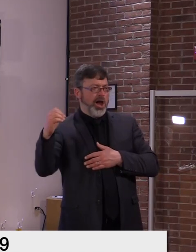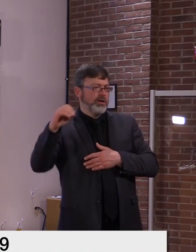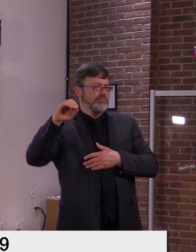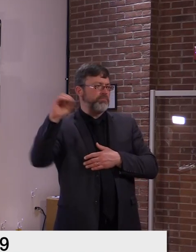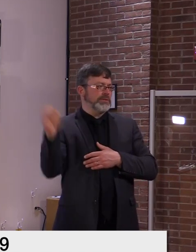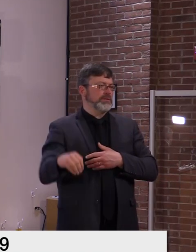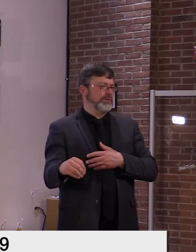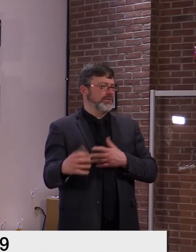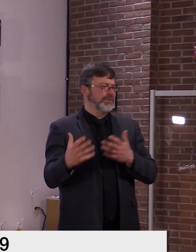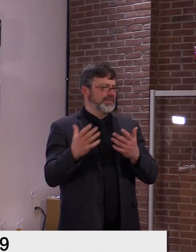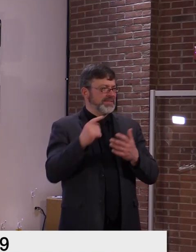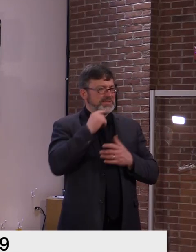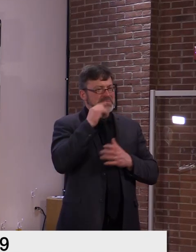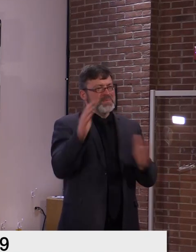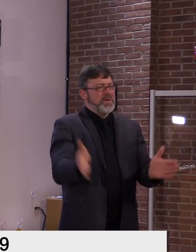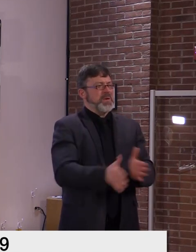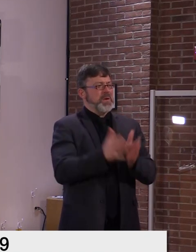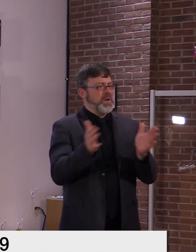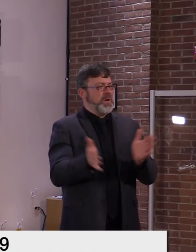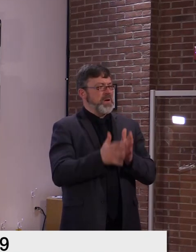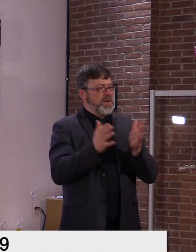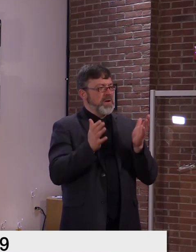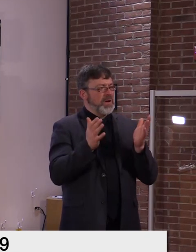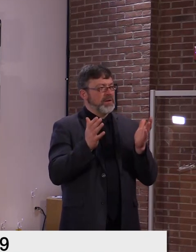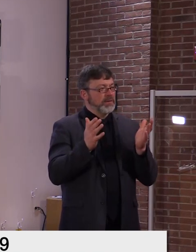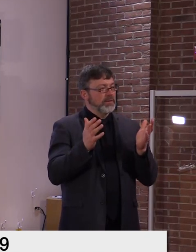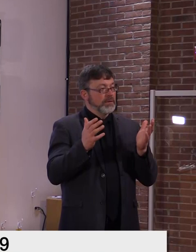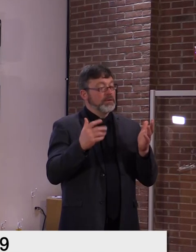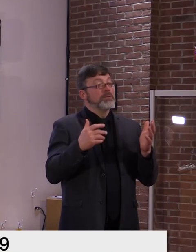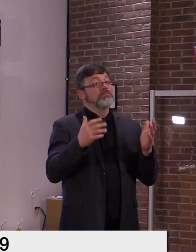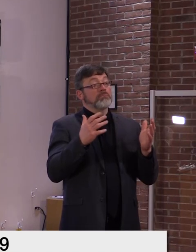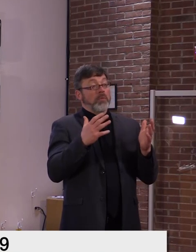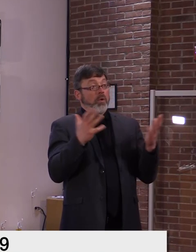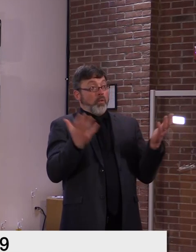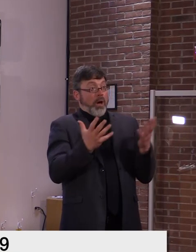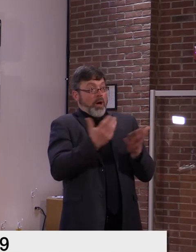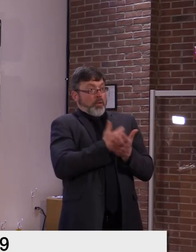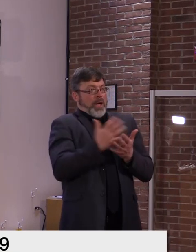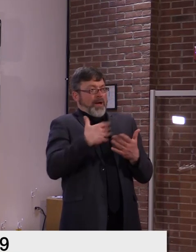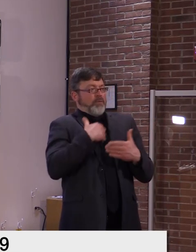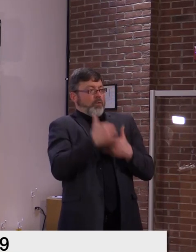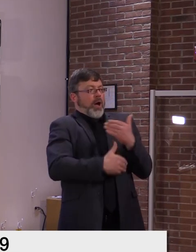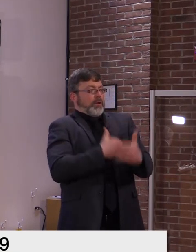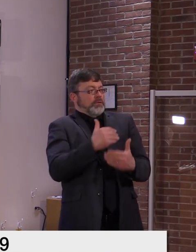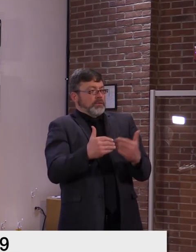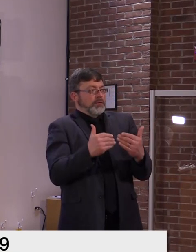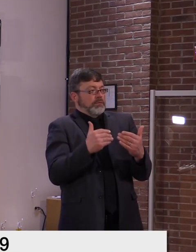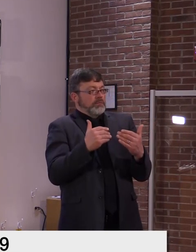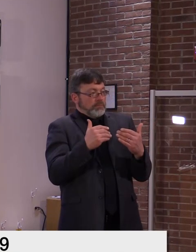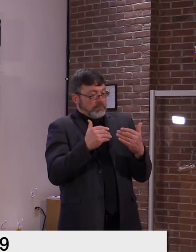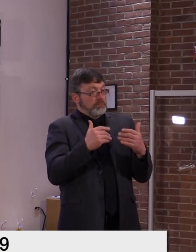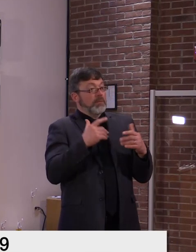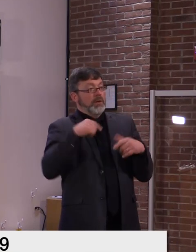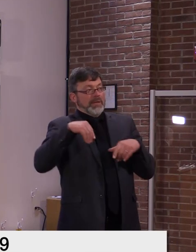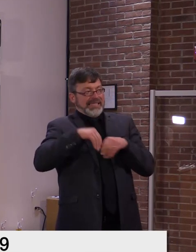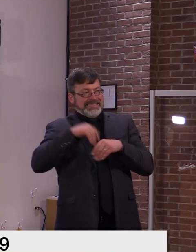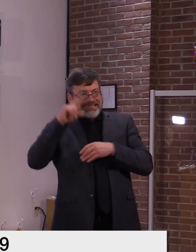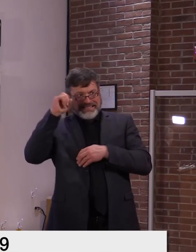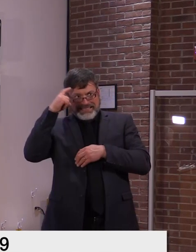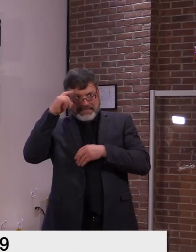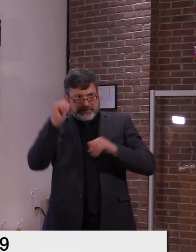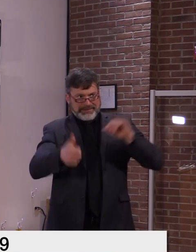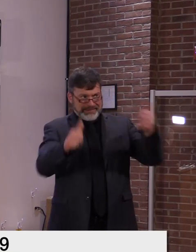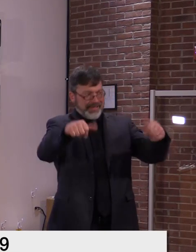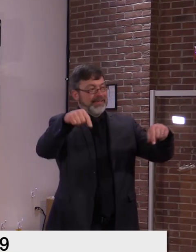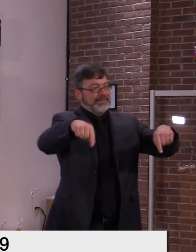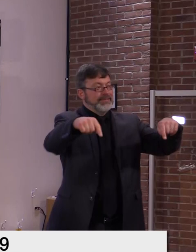put in place for not only our own vaccination sites, National Guard vaccination sites, but also pharmacies, in